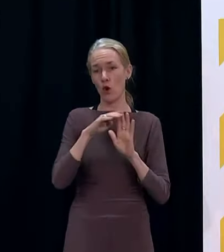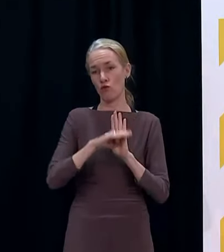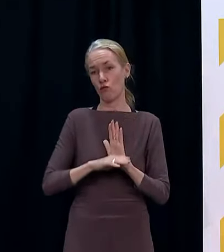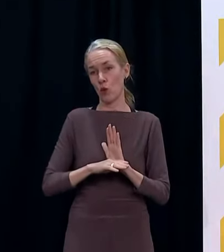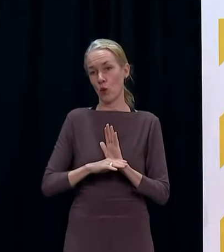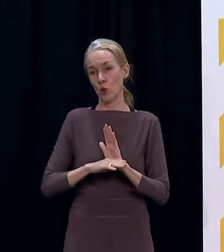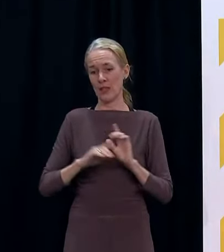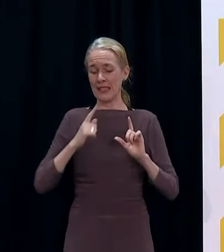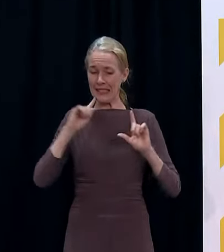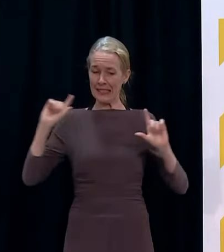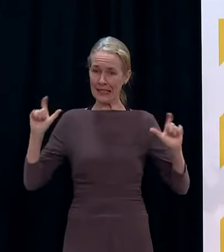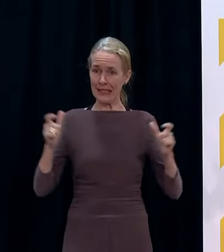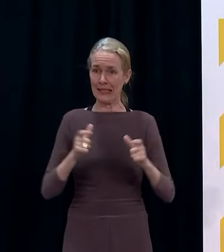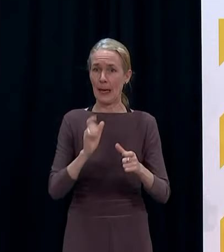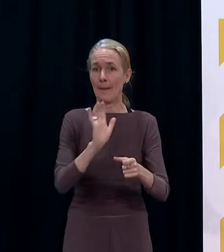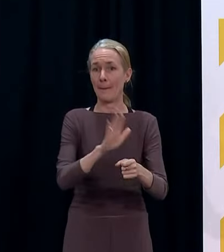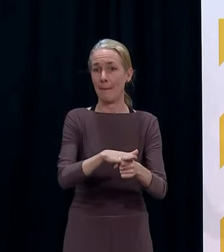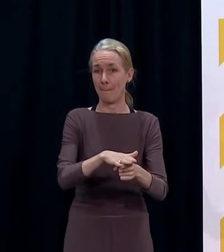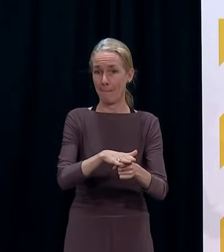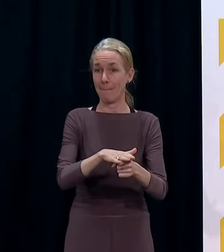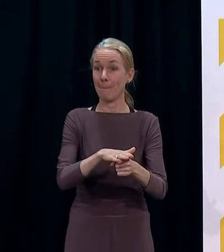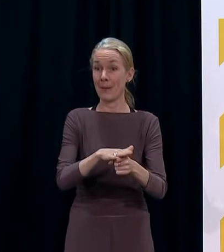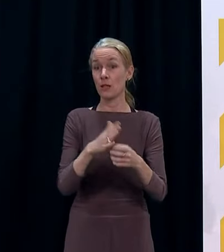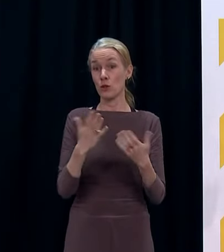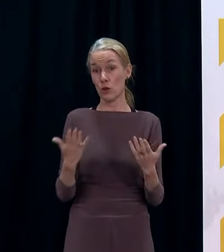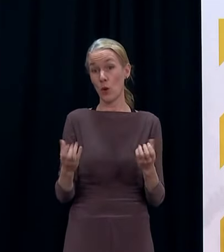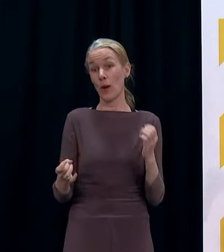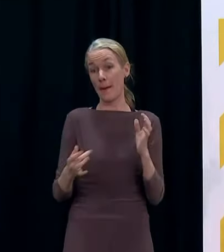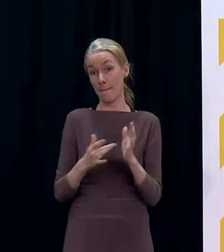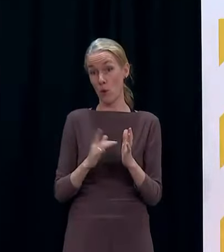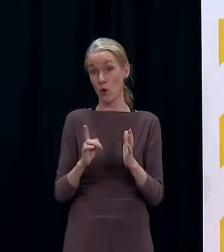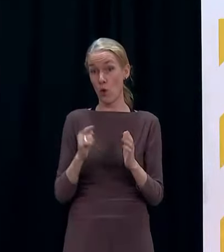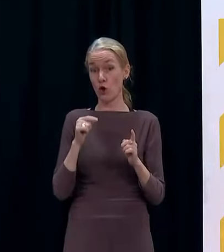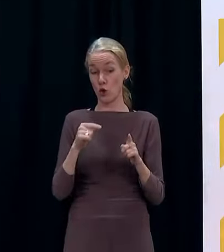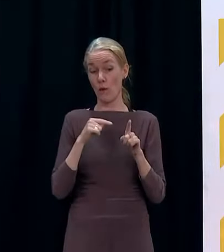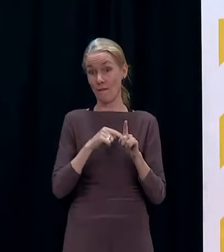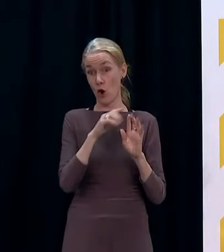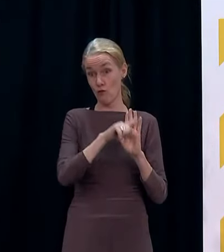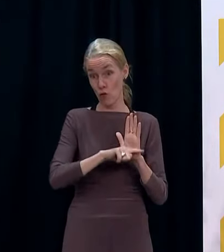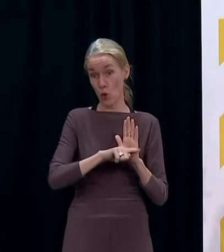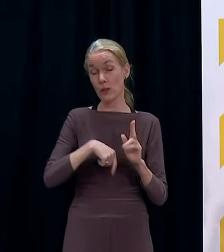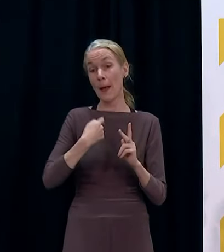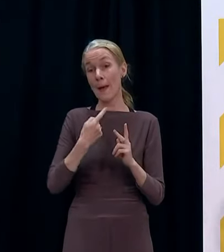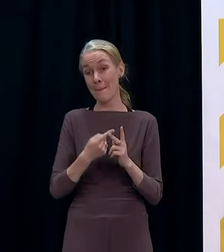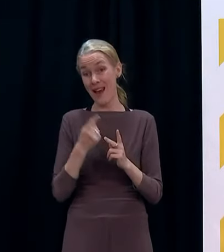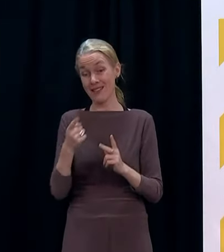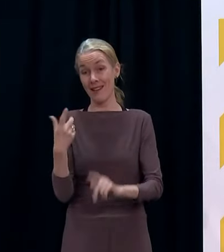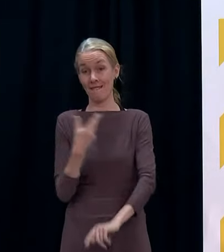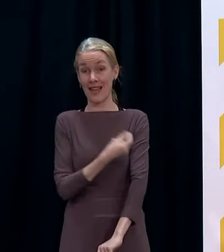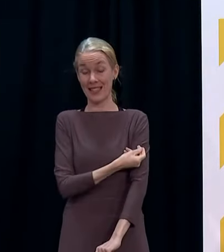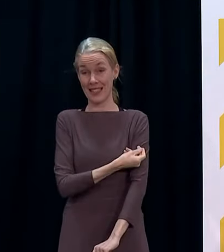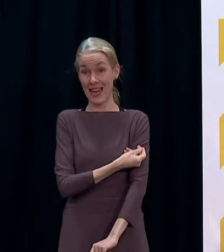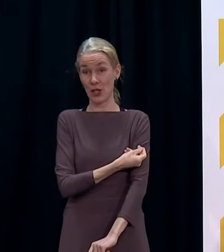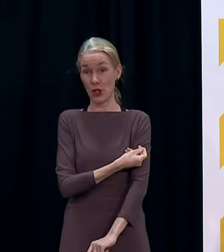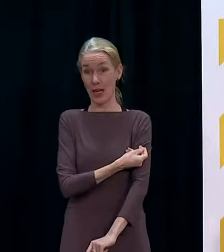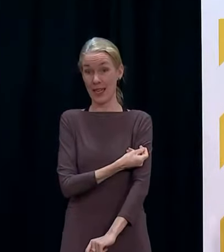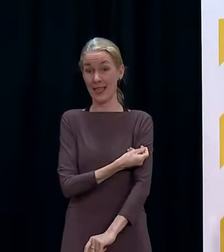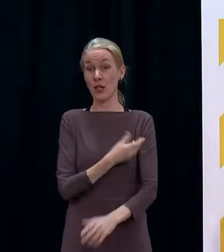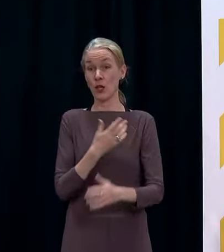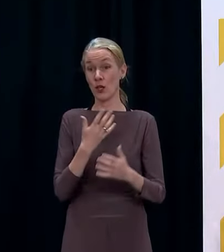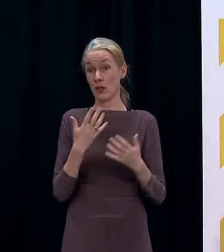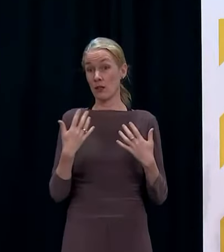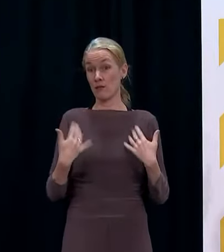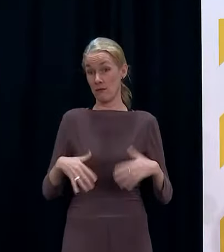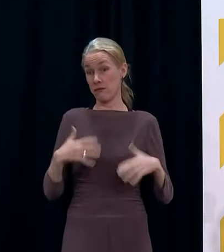strictly sticking to the alert level framework and getting vaccinated when you are eligible. This is our best chance to do it. We are making a